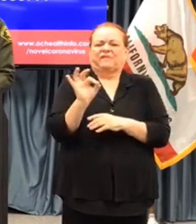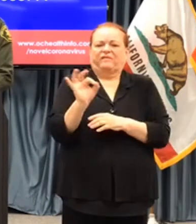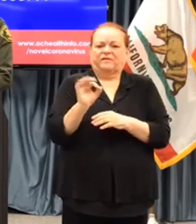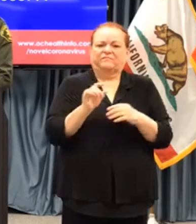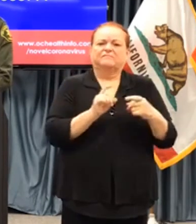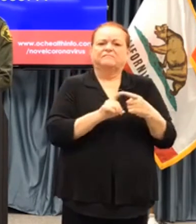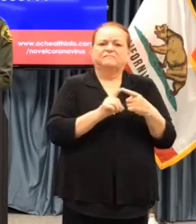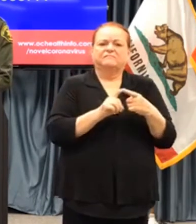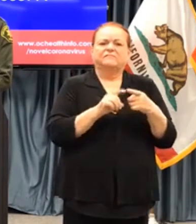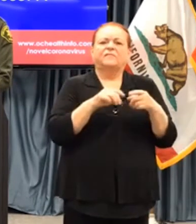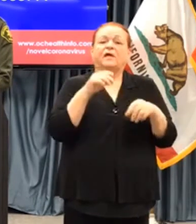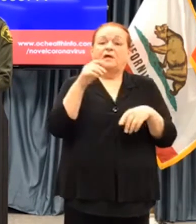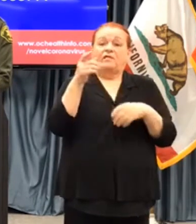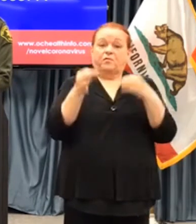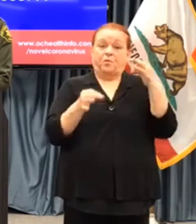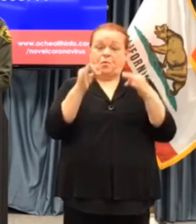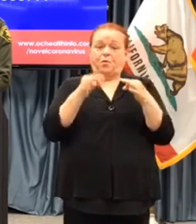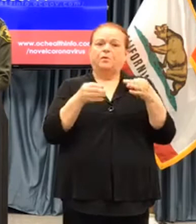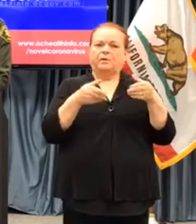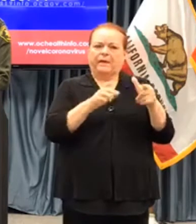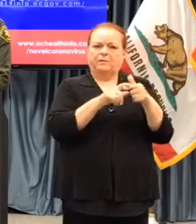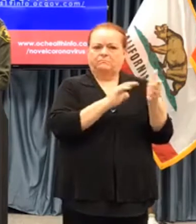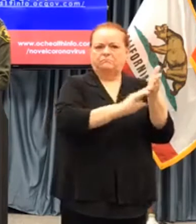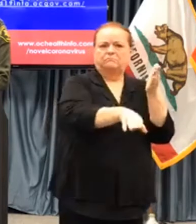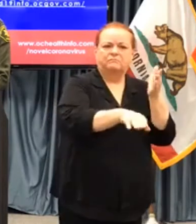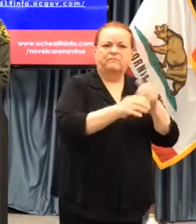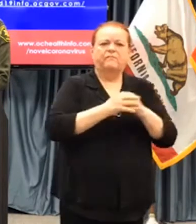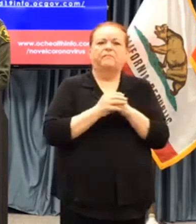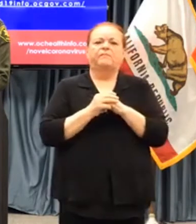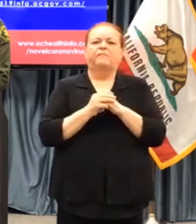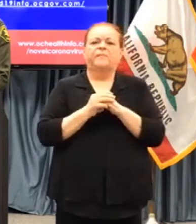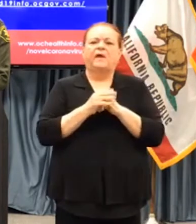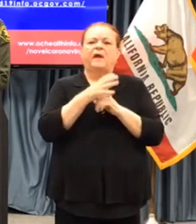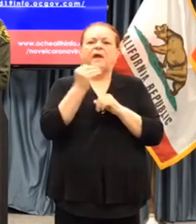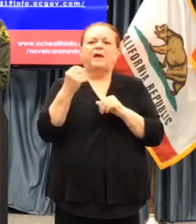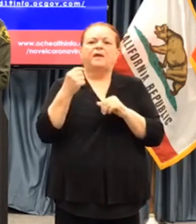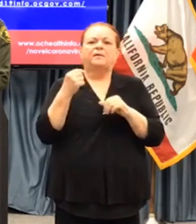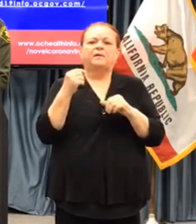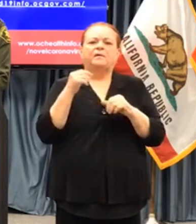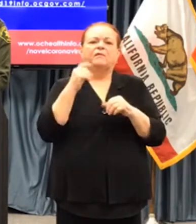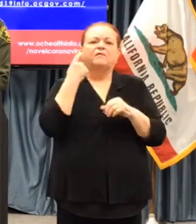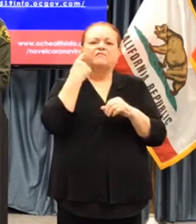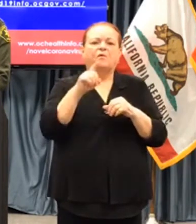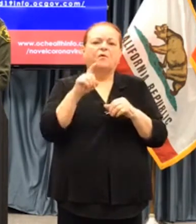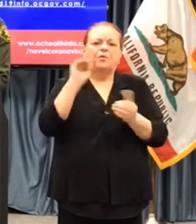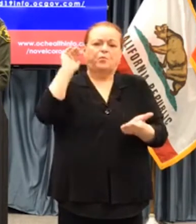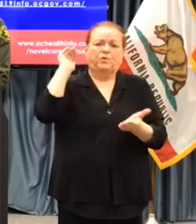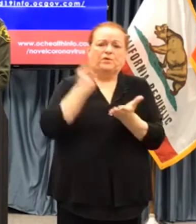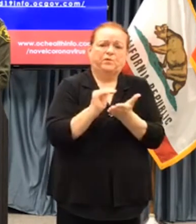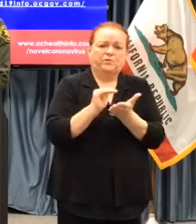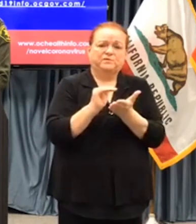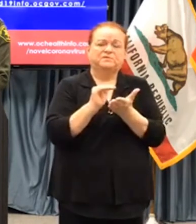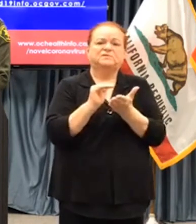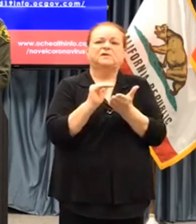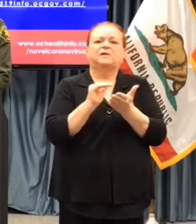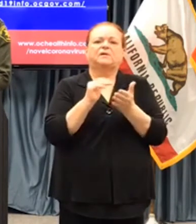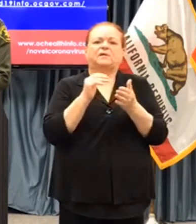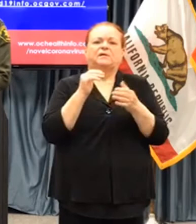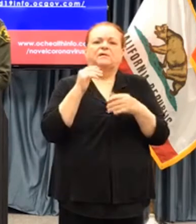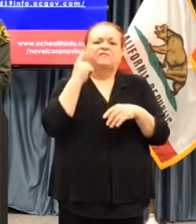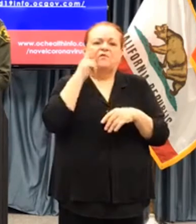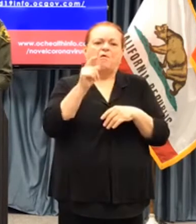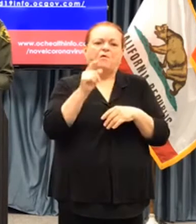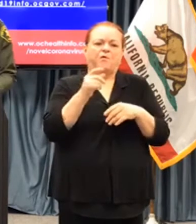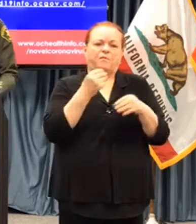court and through attrition as a result of reduced remands to custody from the closure of the